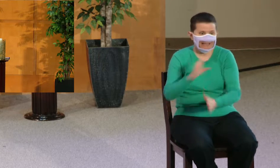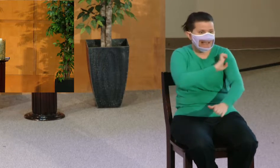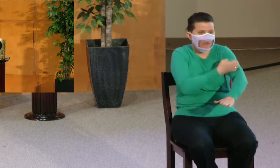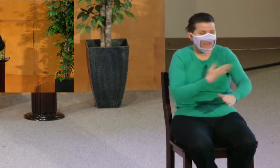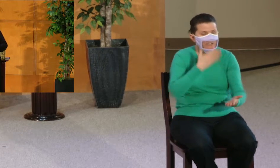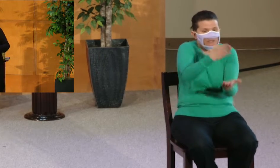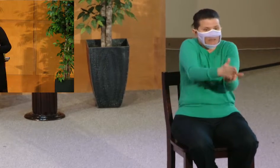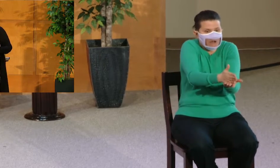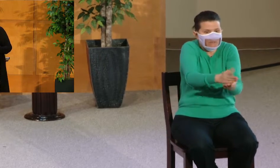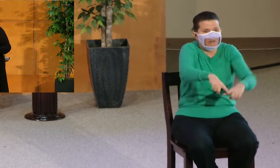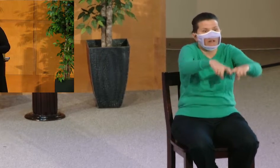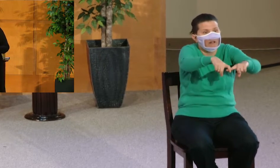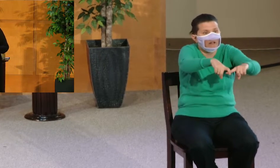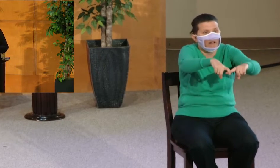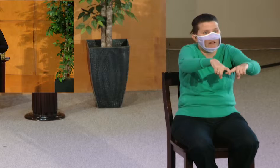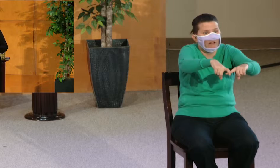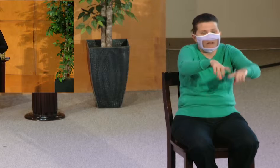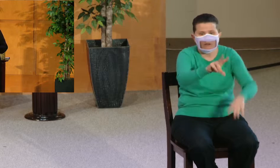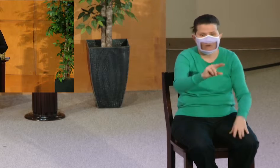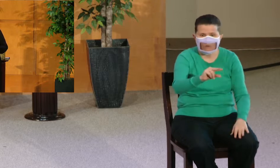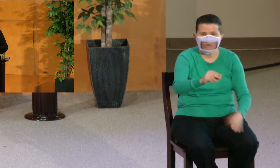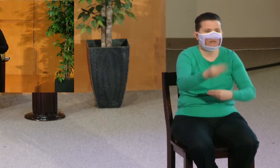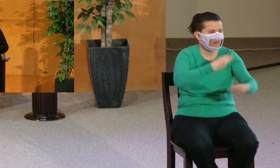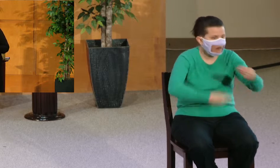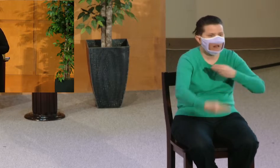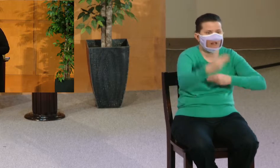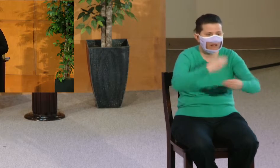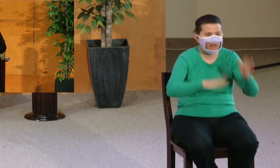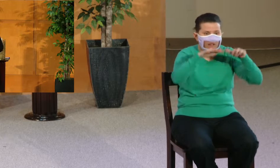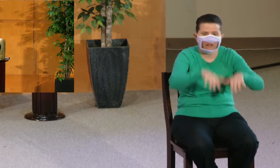So, us poor humans.